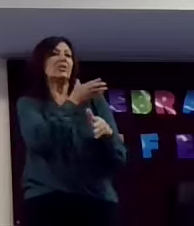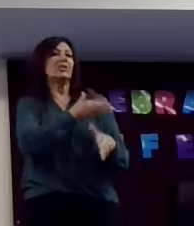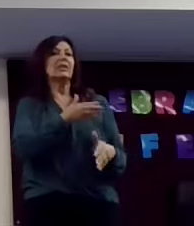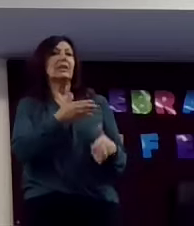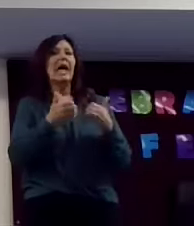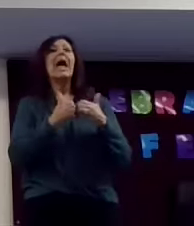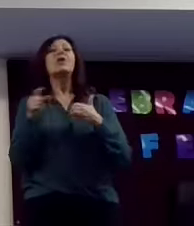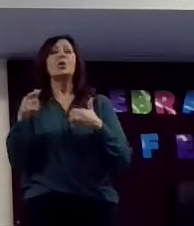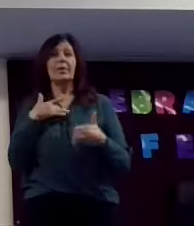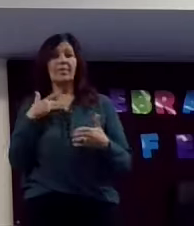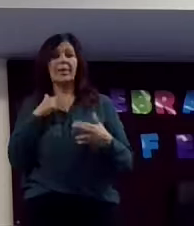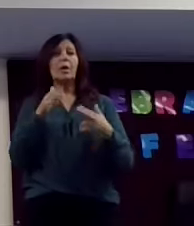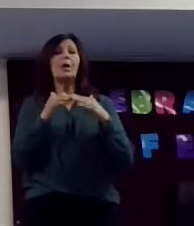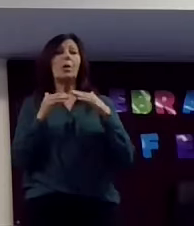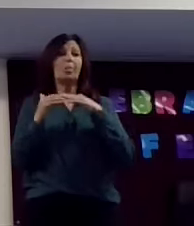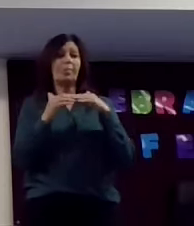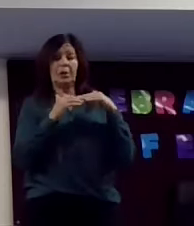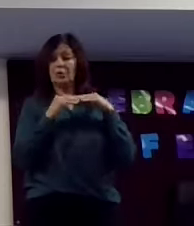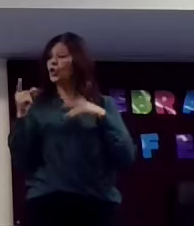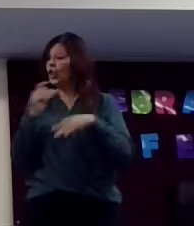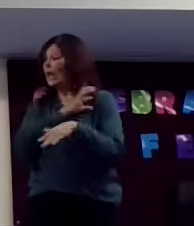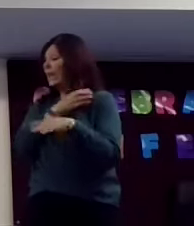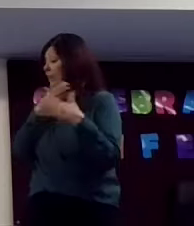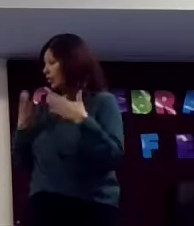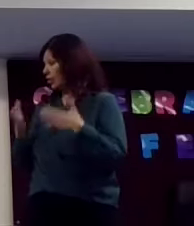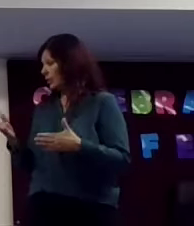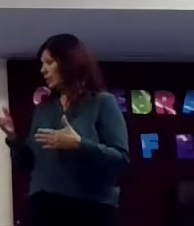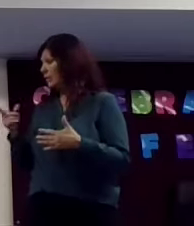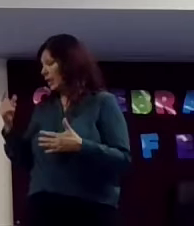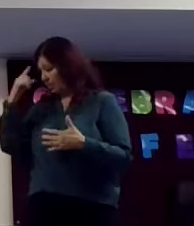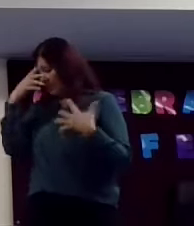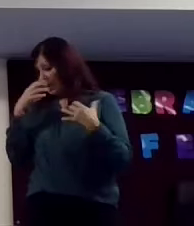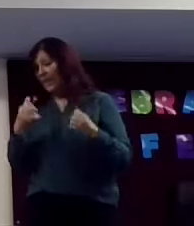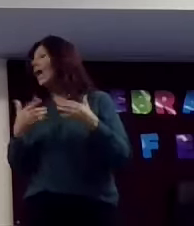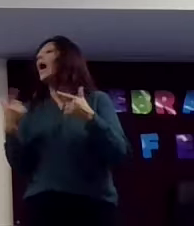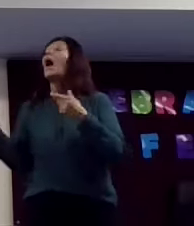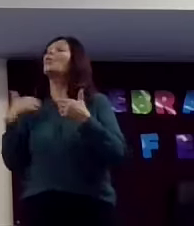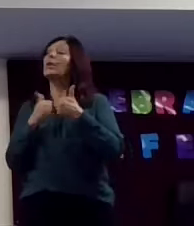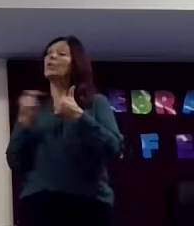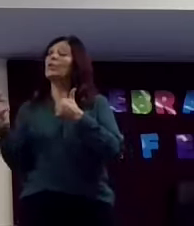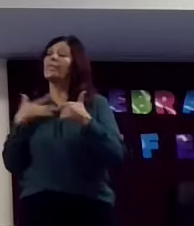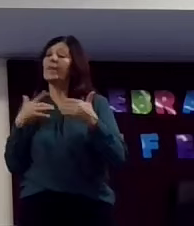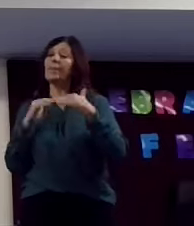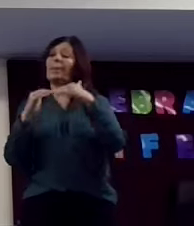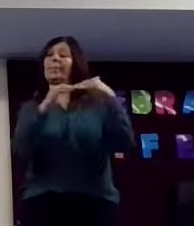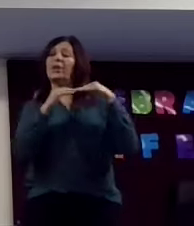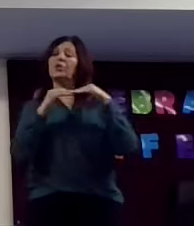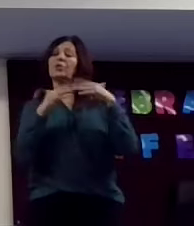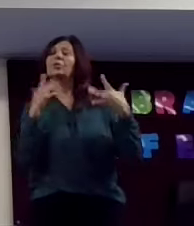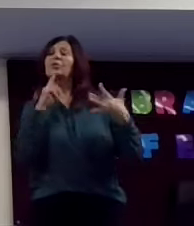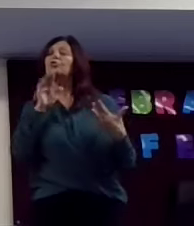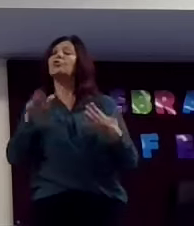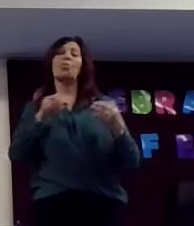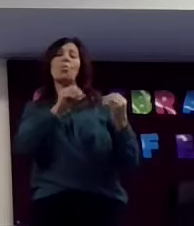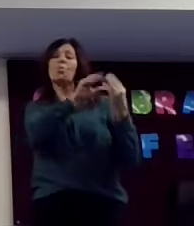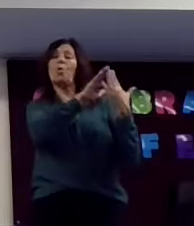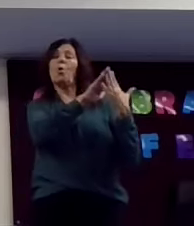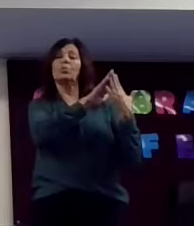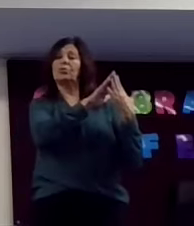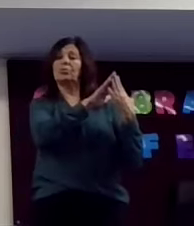No, how do you feel about peers? You're a clinician, you work in the mental health field, right? Yes. How do you feel about peers, and what is your approach if you